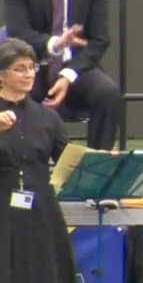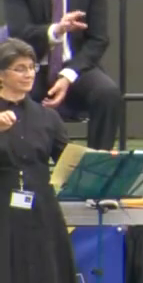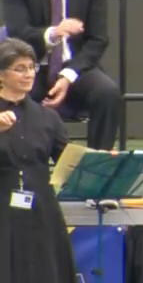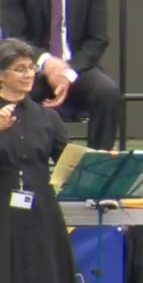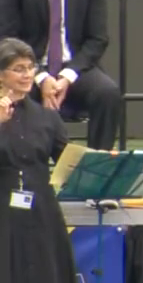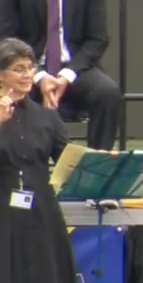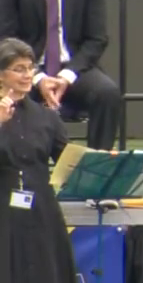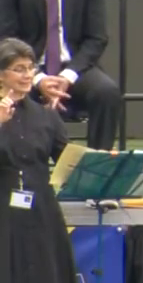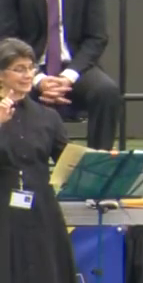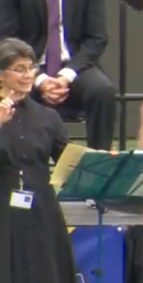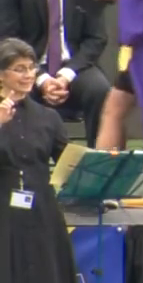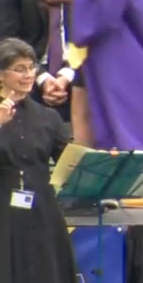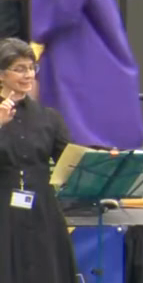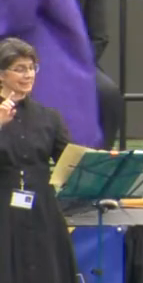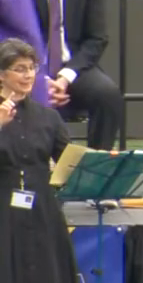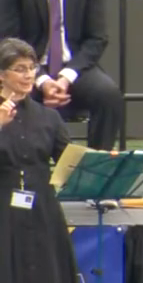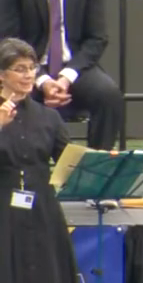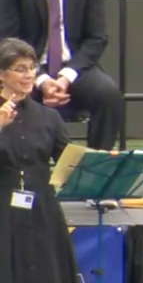Kimfier Lewis.